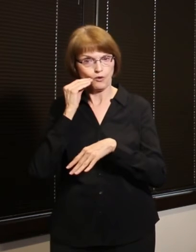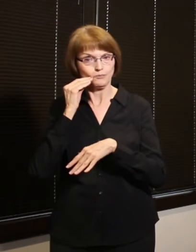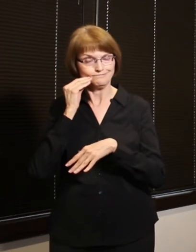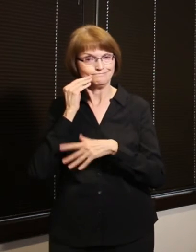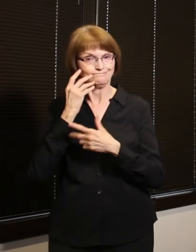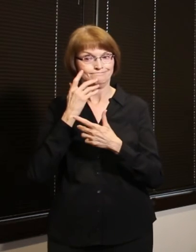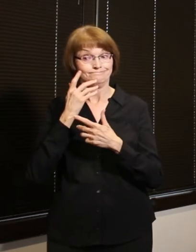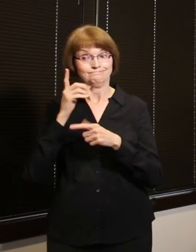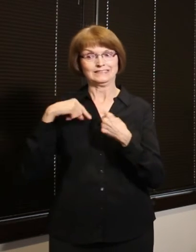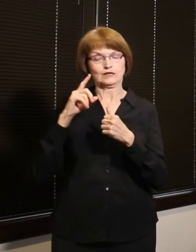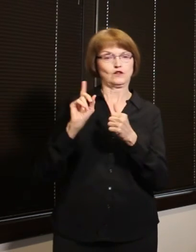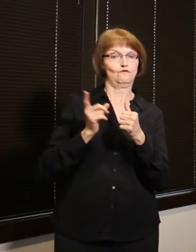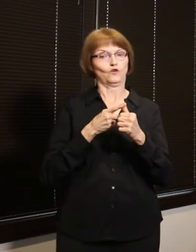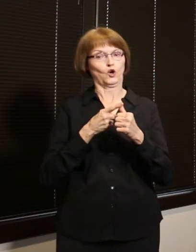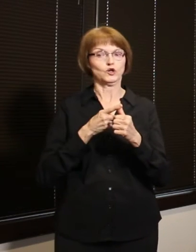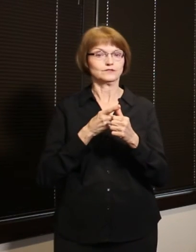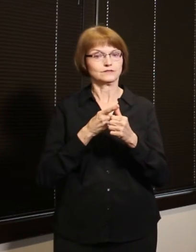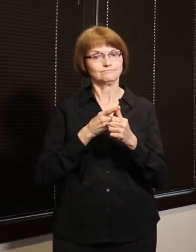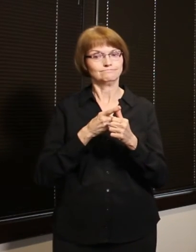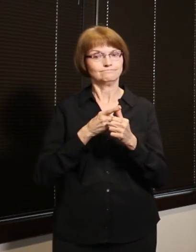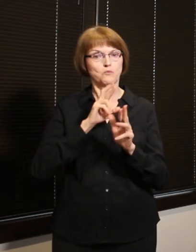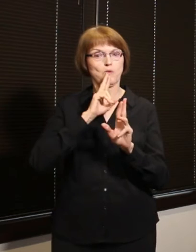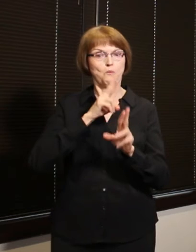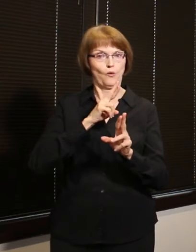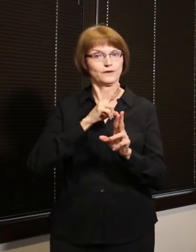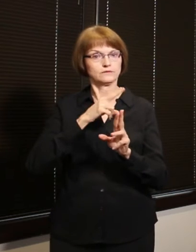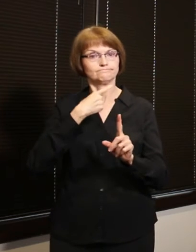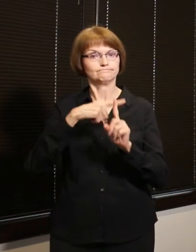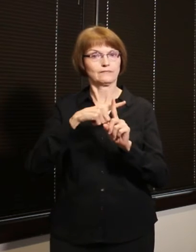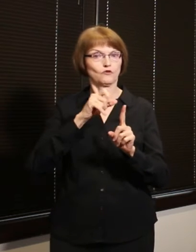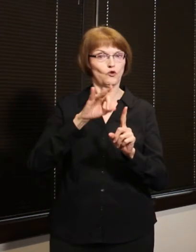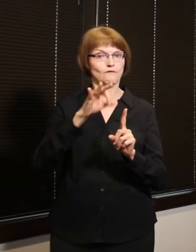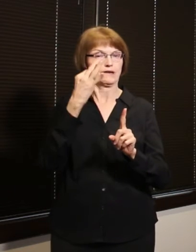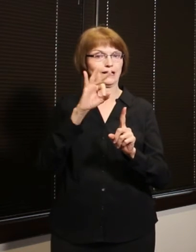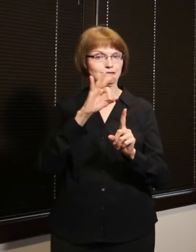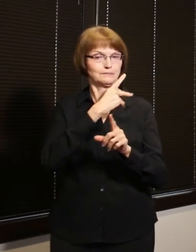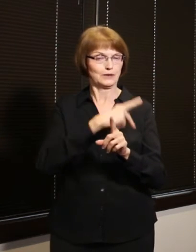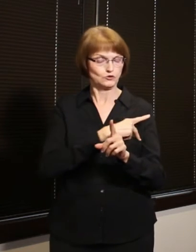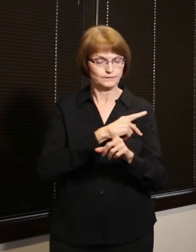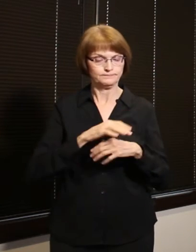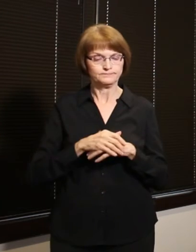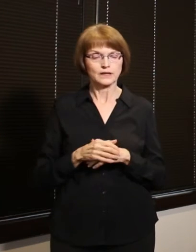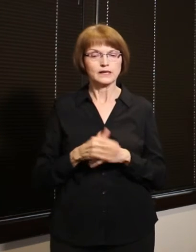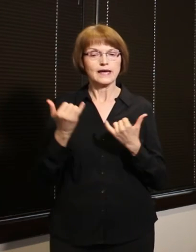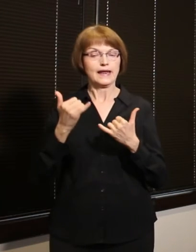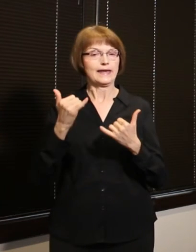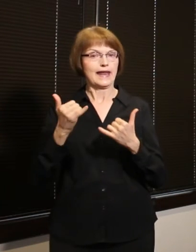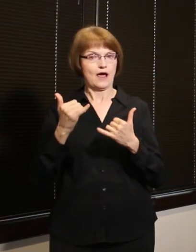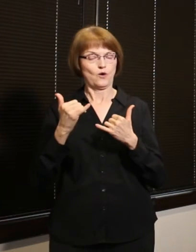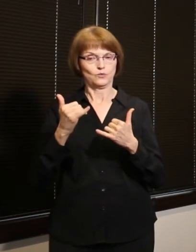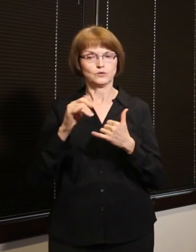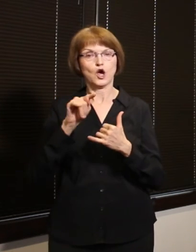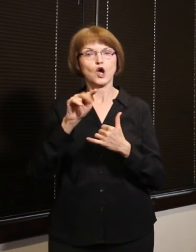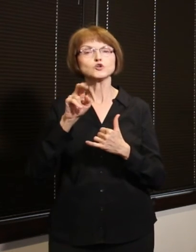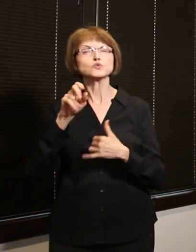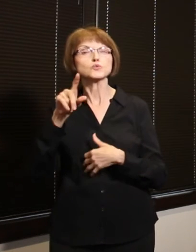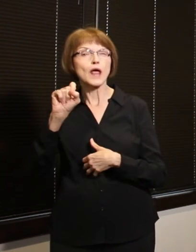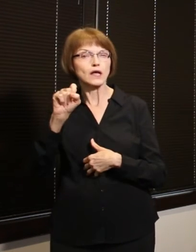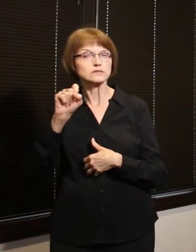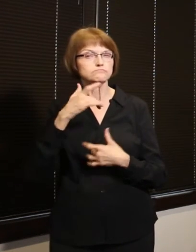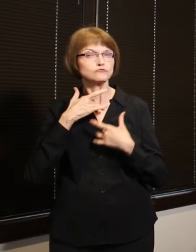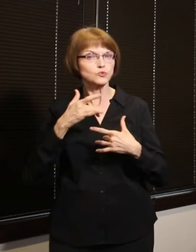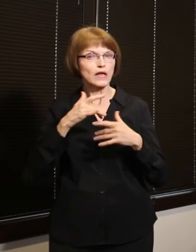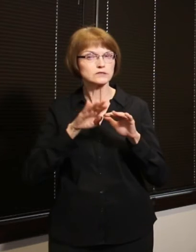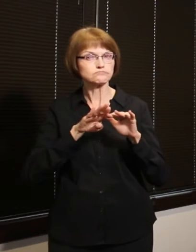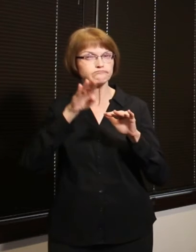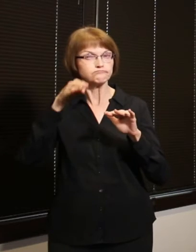reported COVID within our region. So now let's talk a little bit about trends. You heard me mention this in the previous